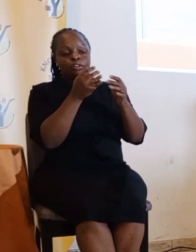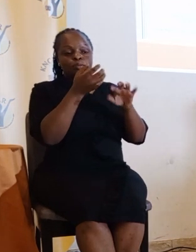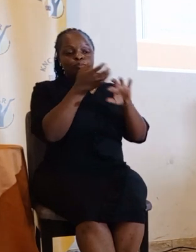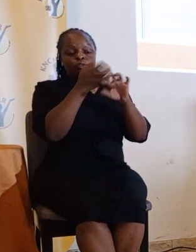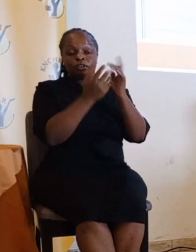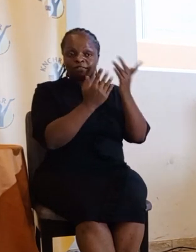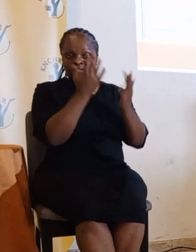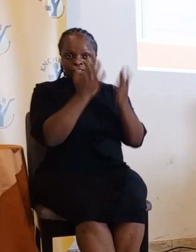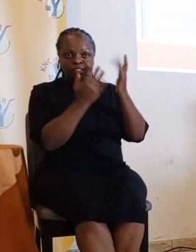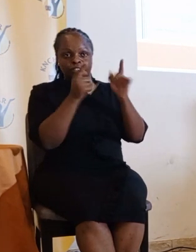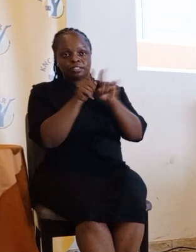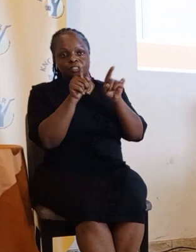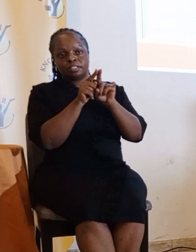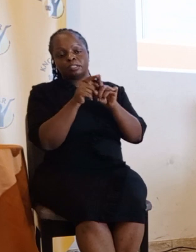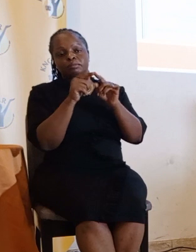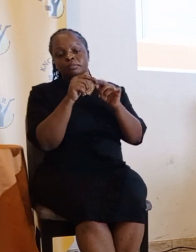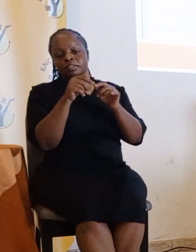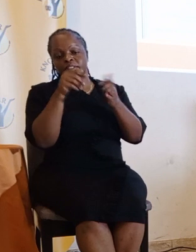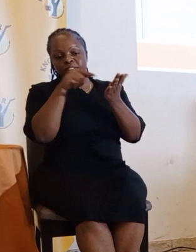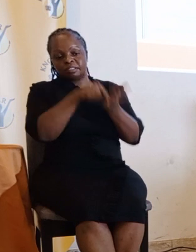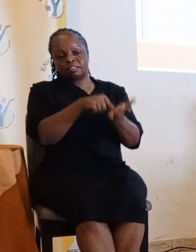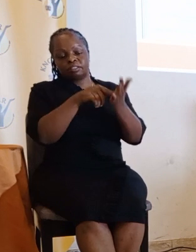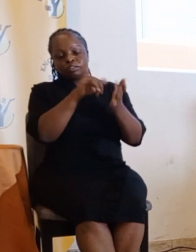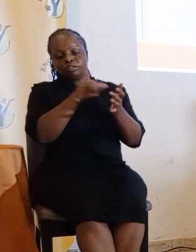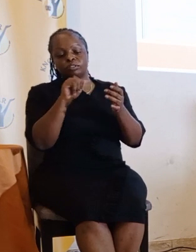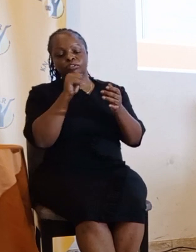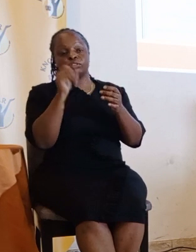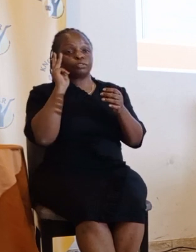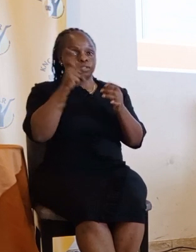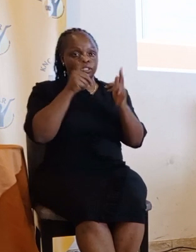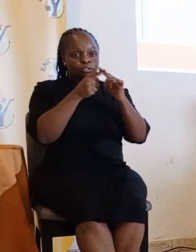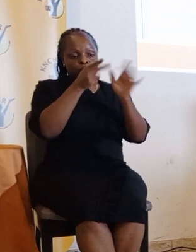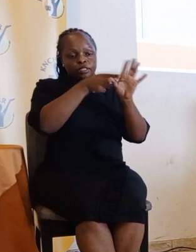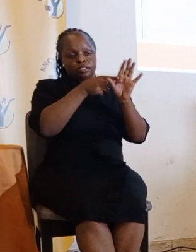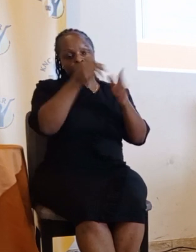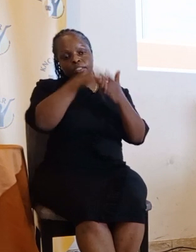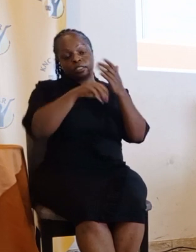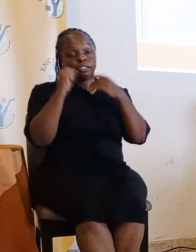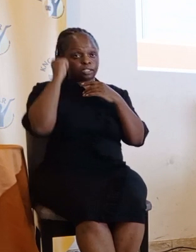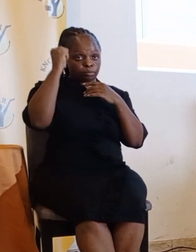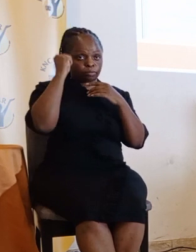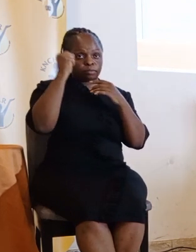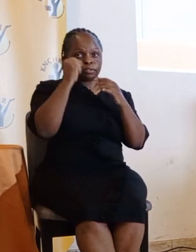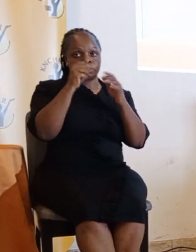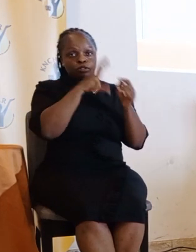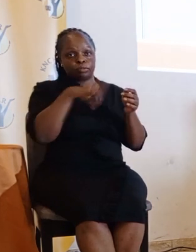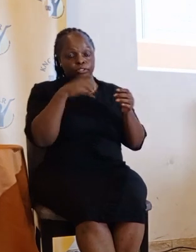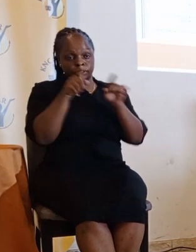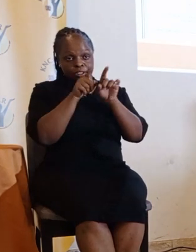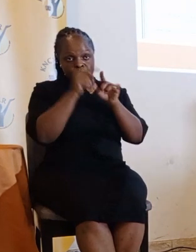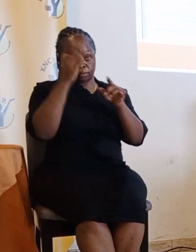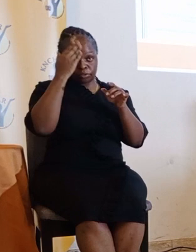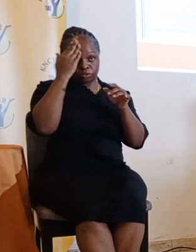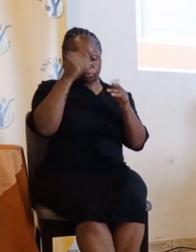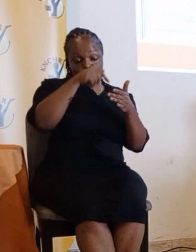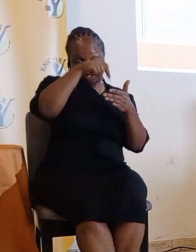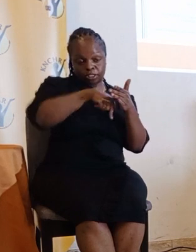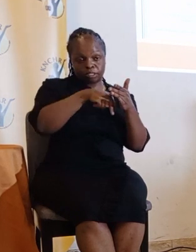and threatening those not willing to participate in the demonstration. The Commission also noted with